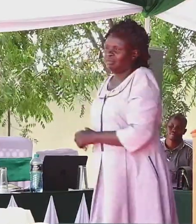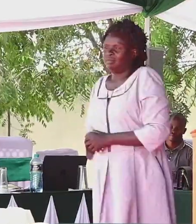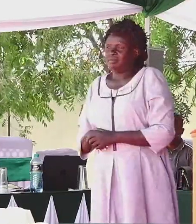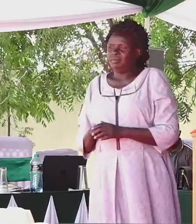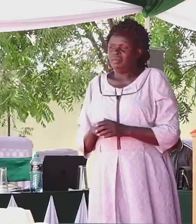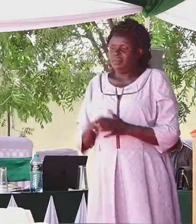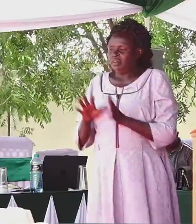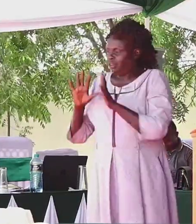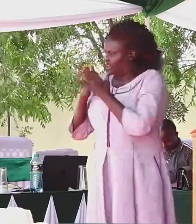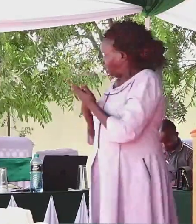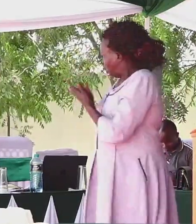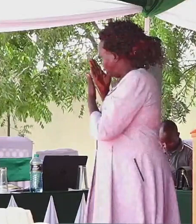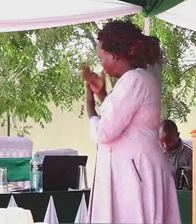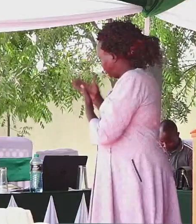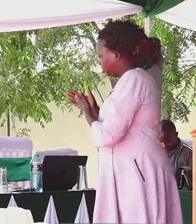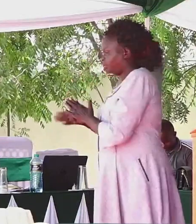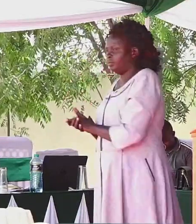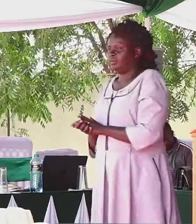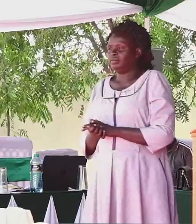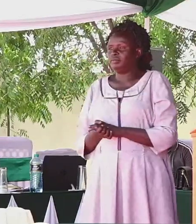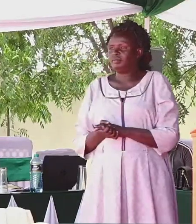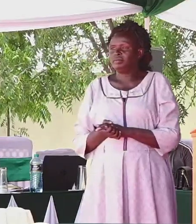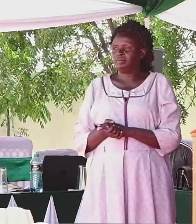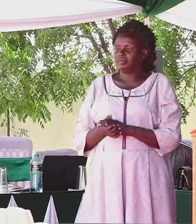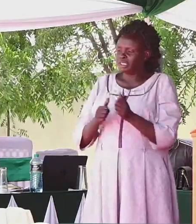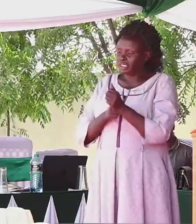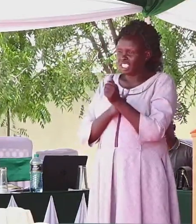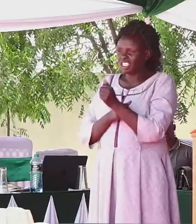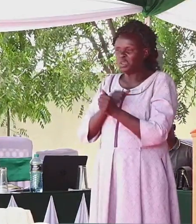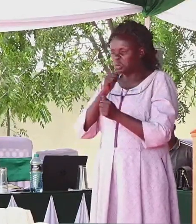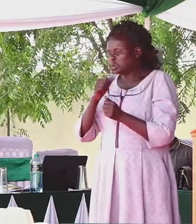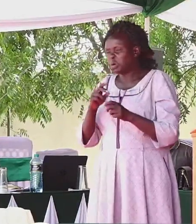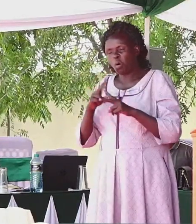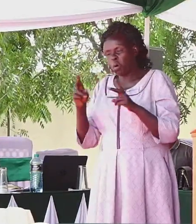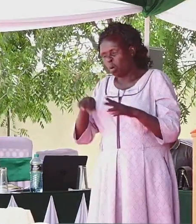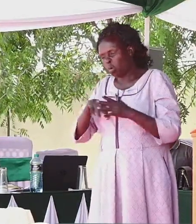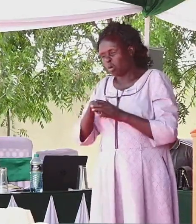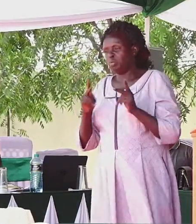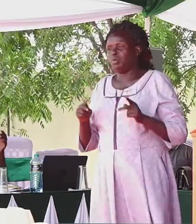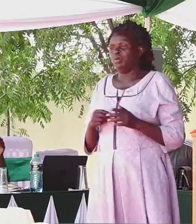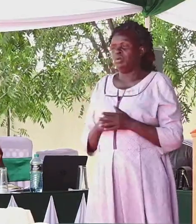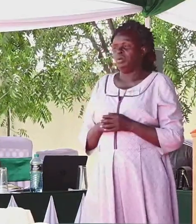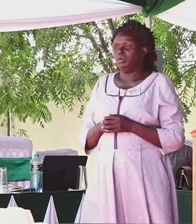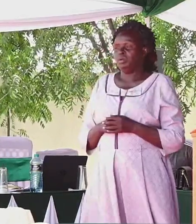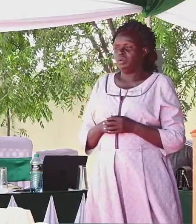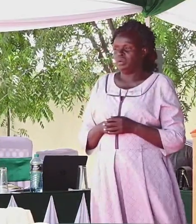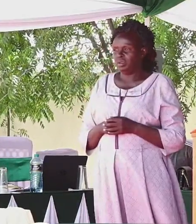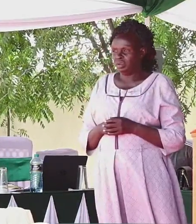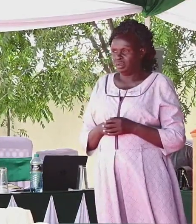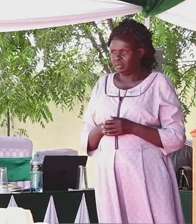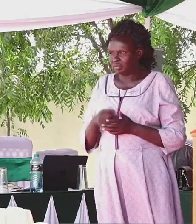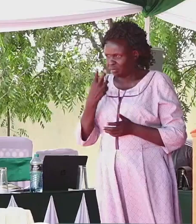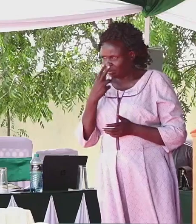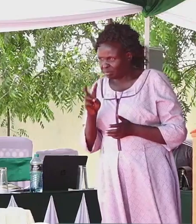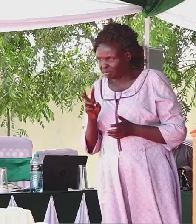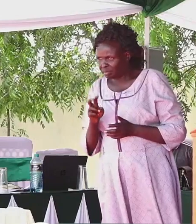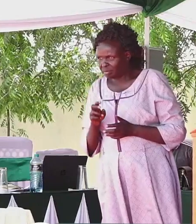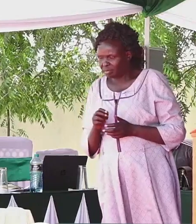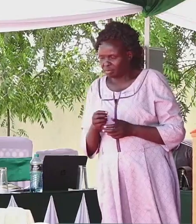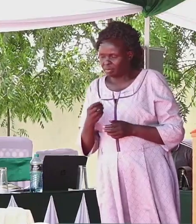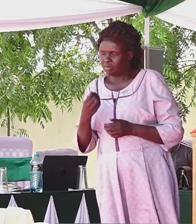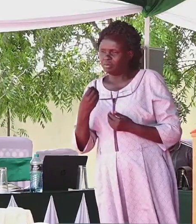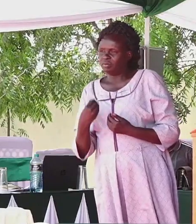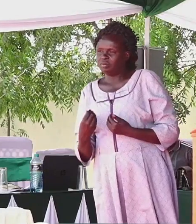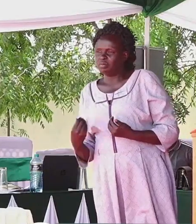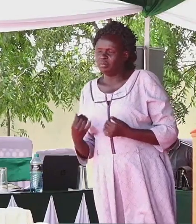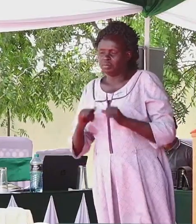Oscar. That energy, and not many people have that energy. We recognize Mtoto News for ably supporting the delivery